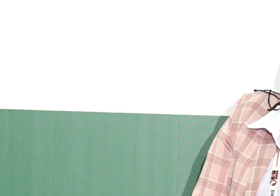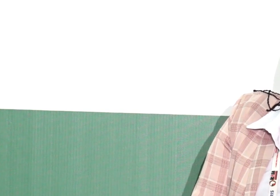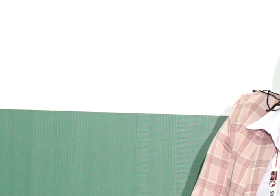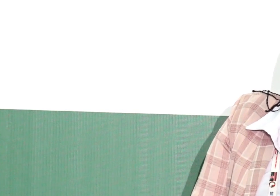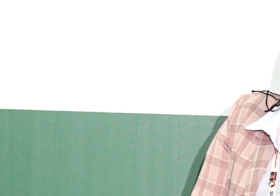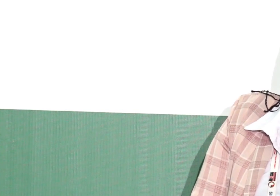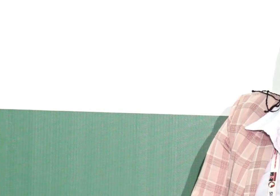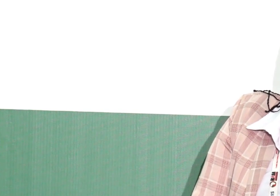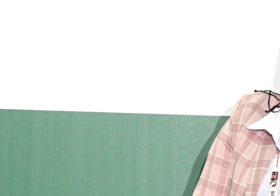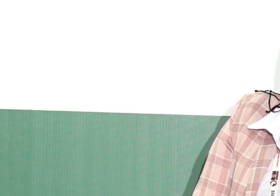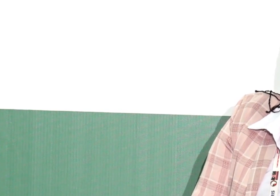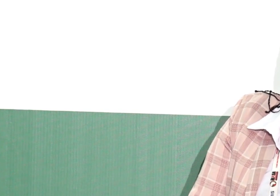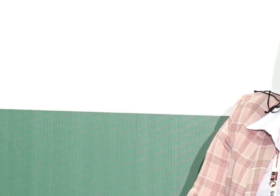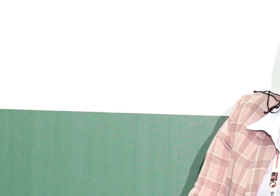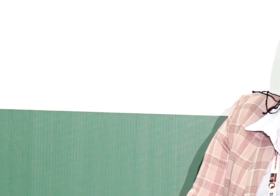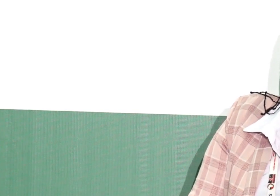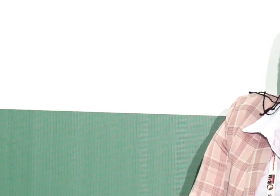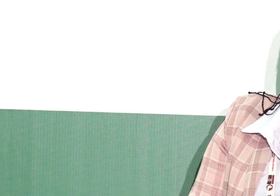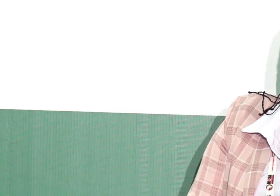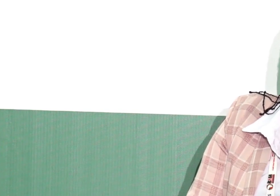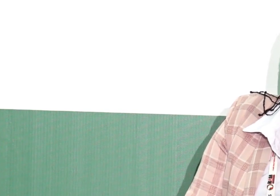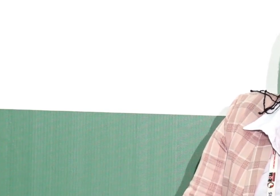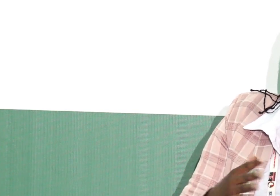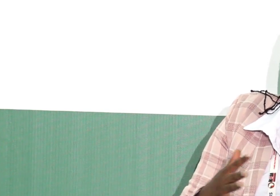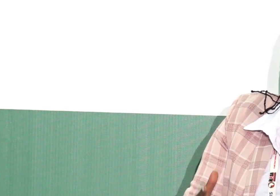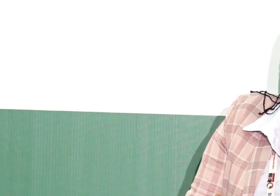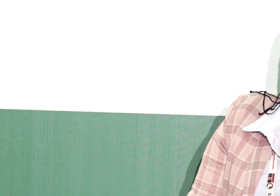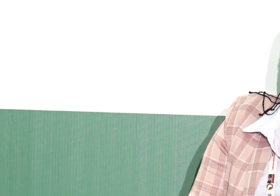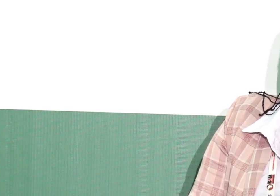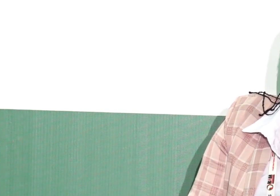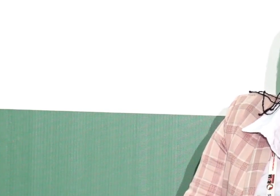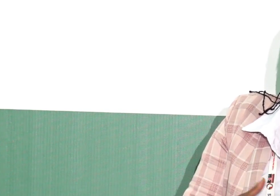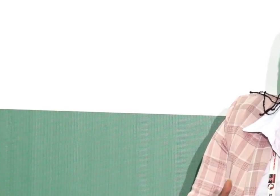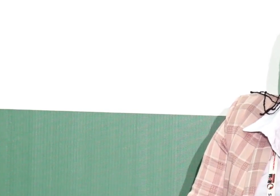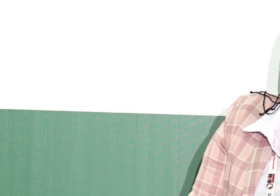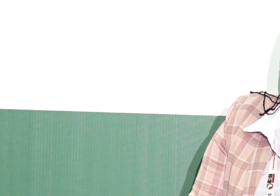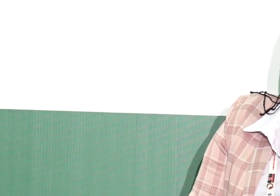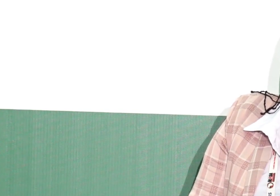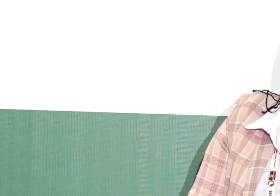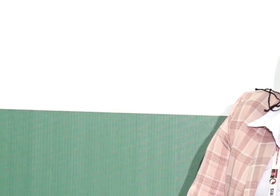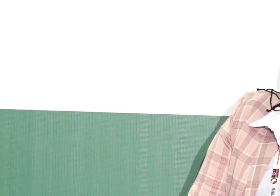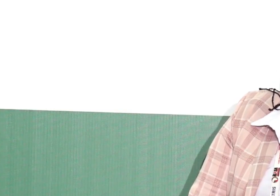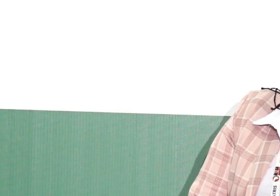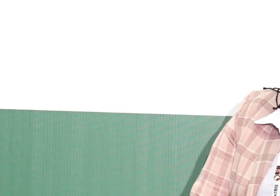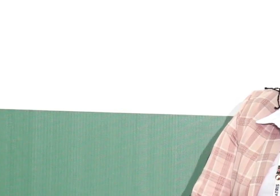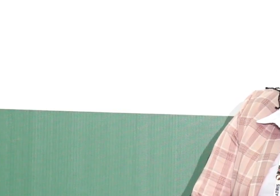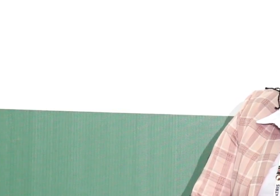see what contributed to recurring lesions. In our capacity for the program,